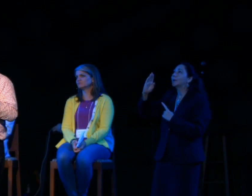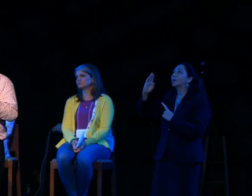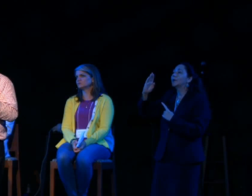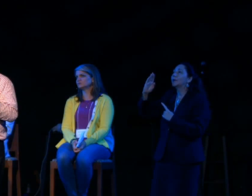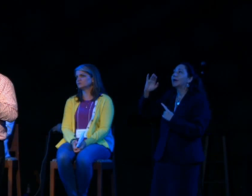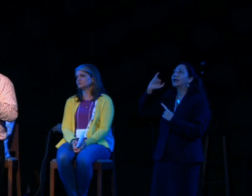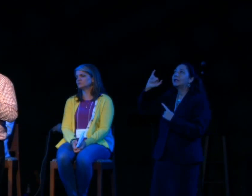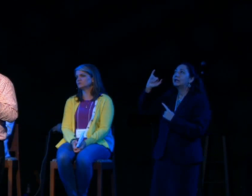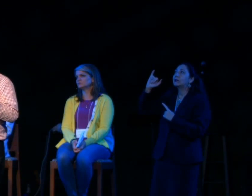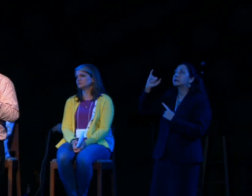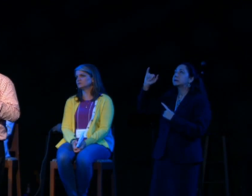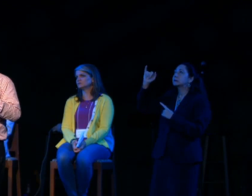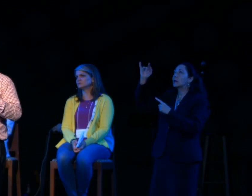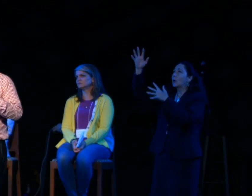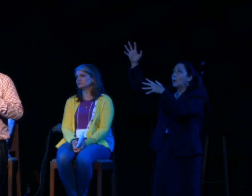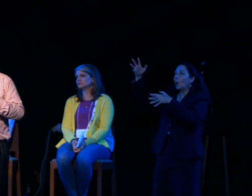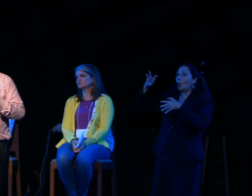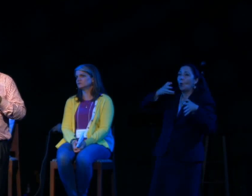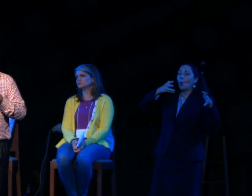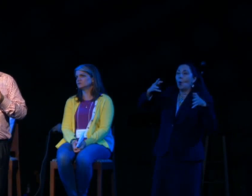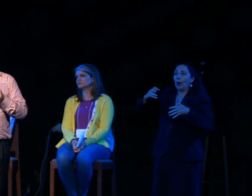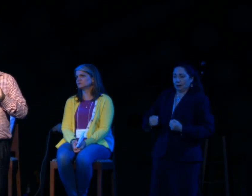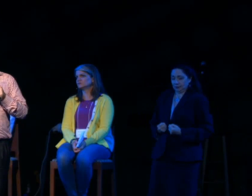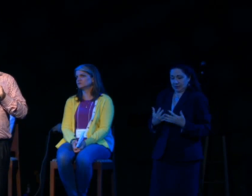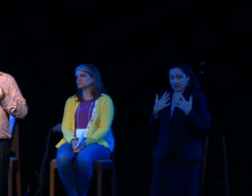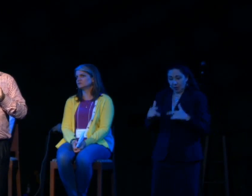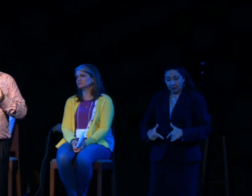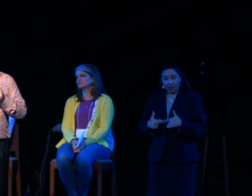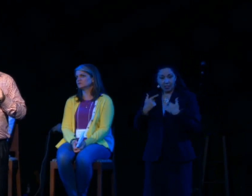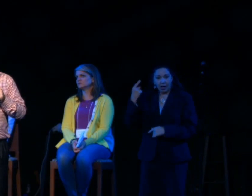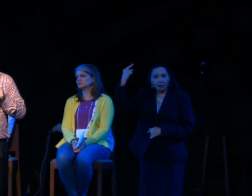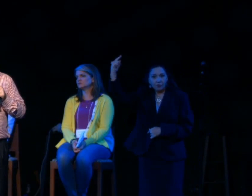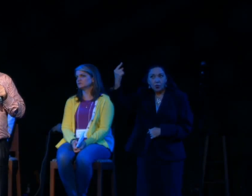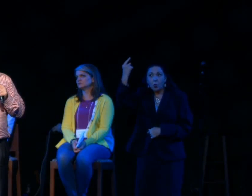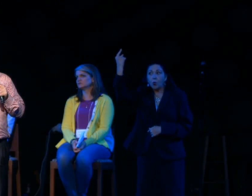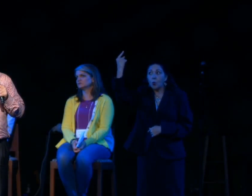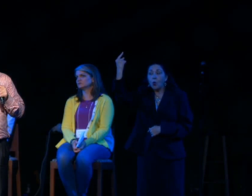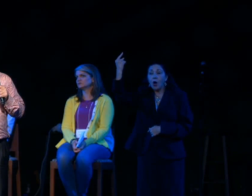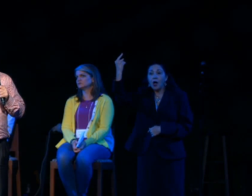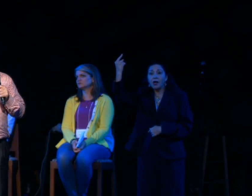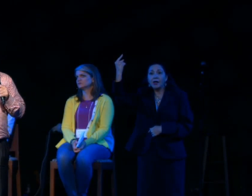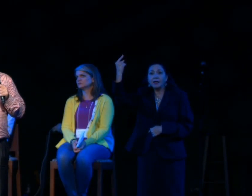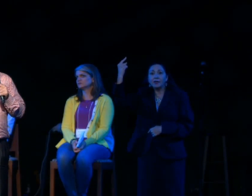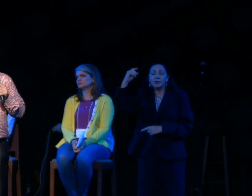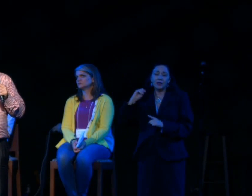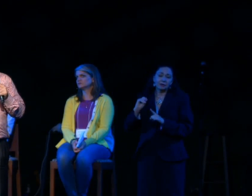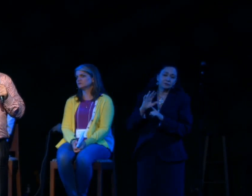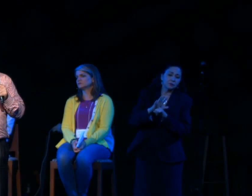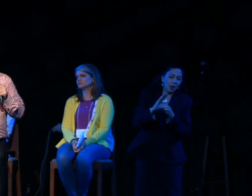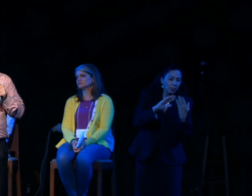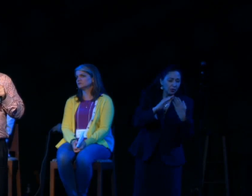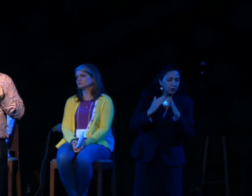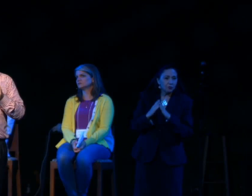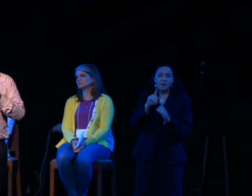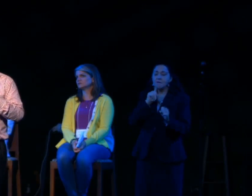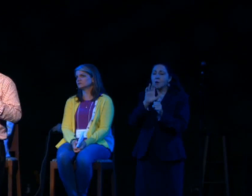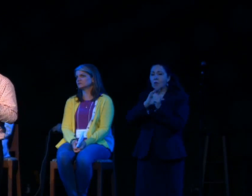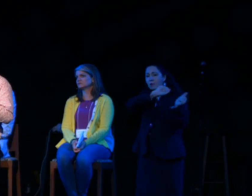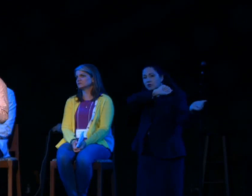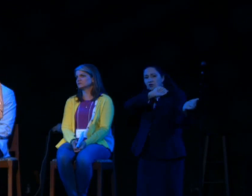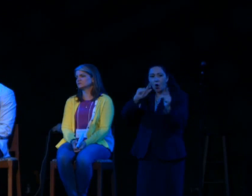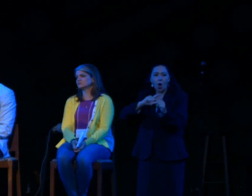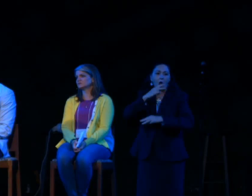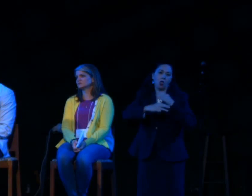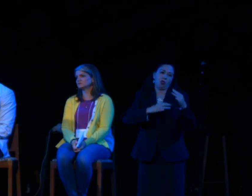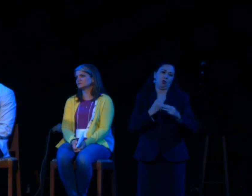is the wind and inspiration in your life, the one who animates your community, the one who has promise for all the